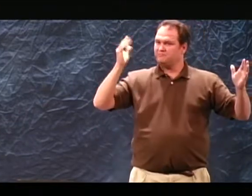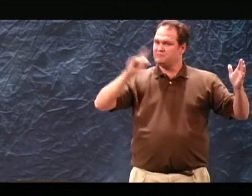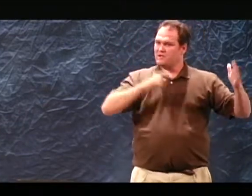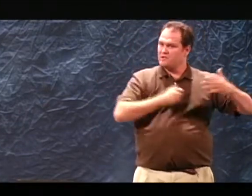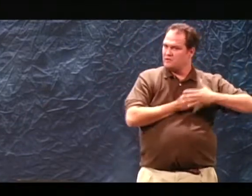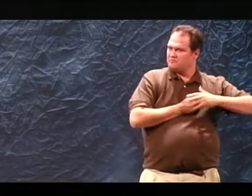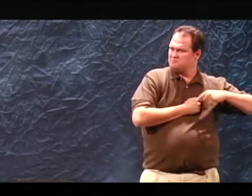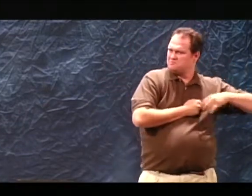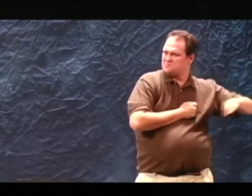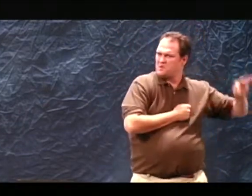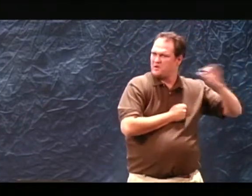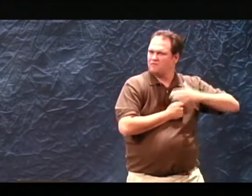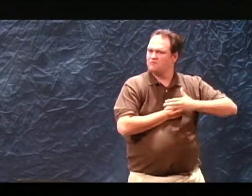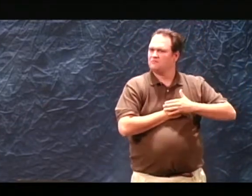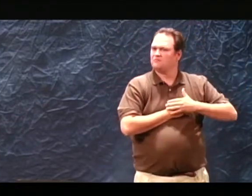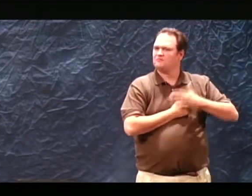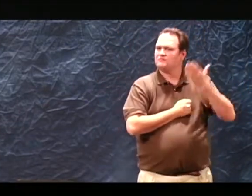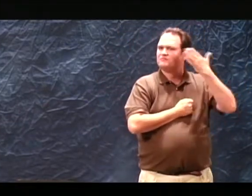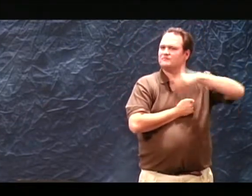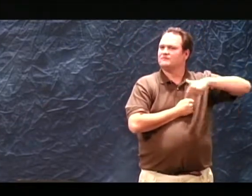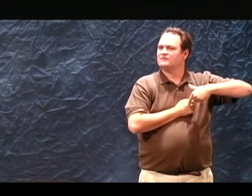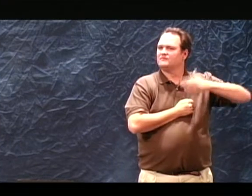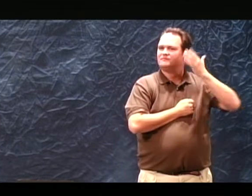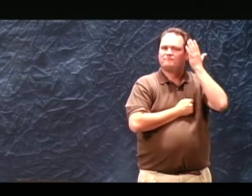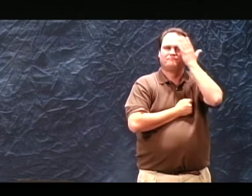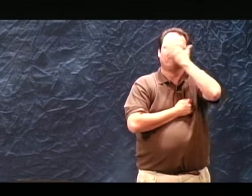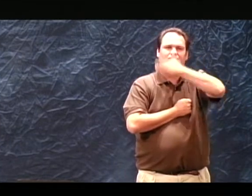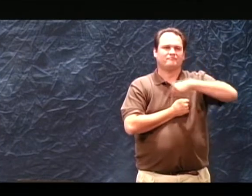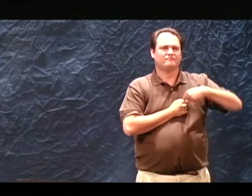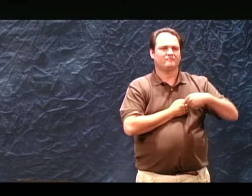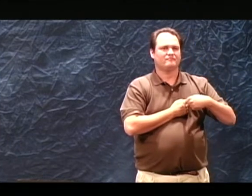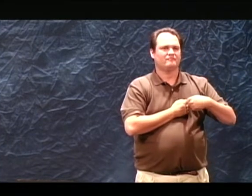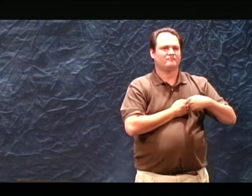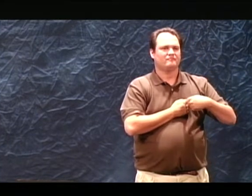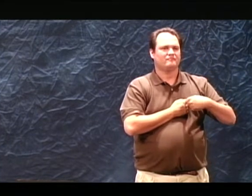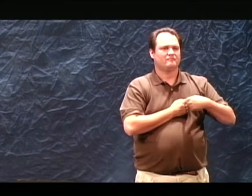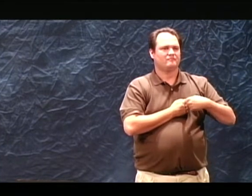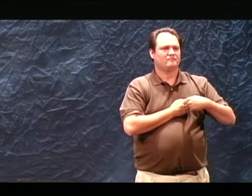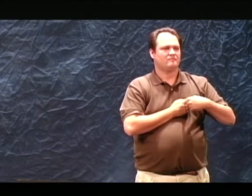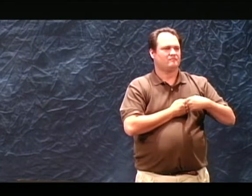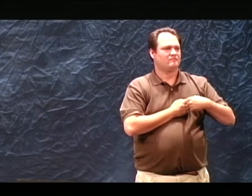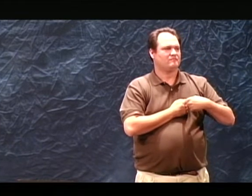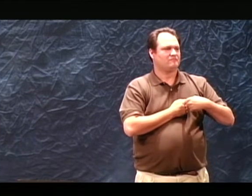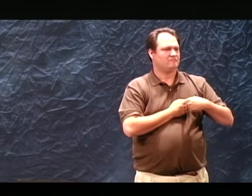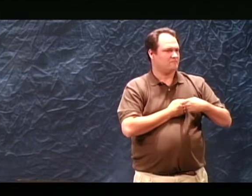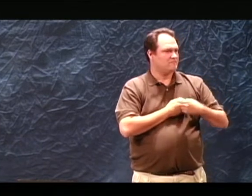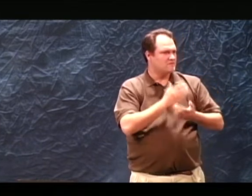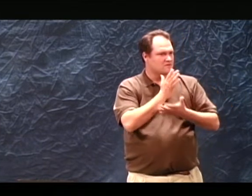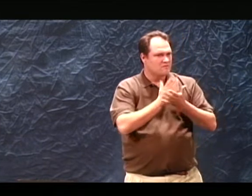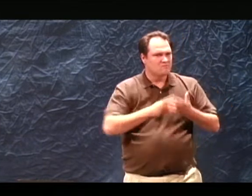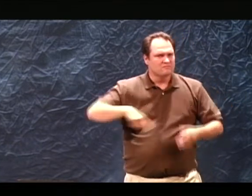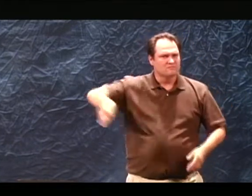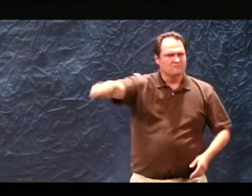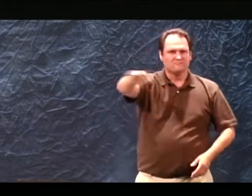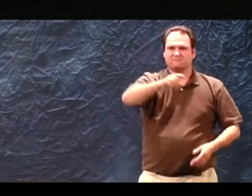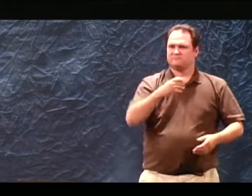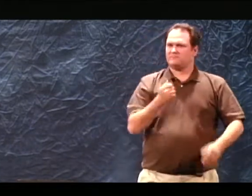it seemed to us that our hands and our eyes are most important because that's the way we communicate that's what we